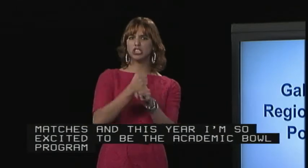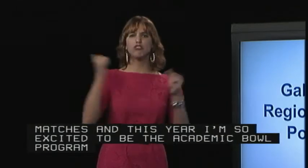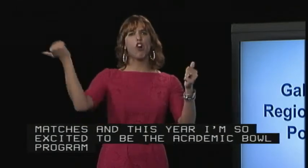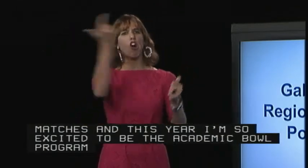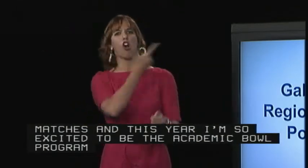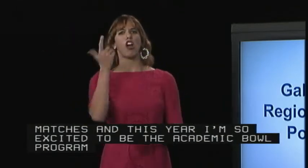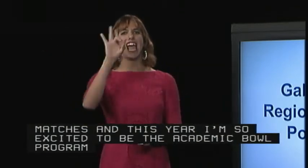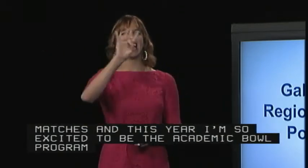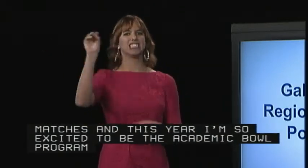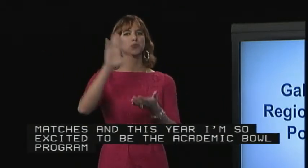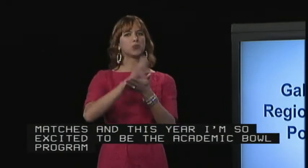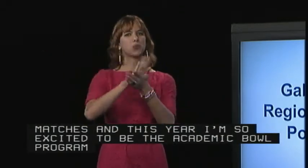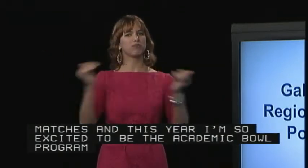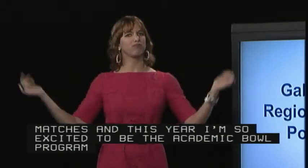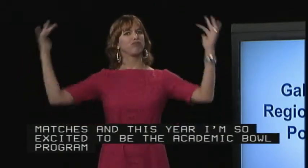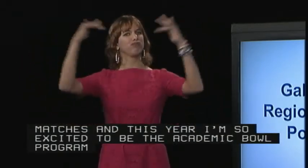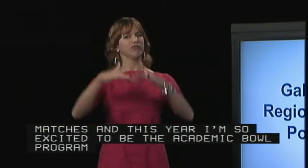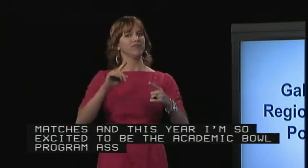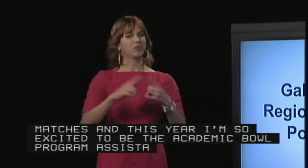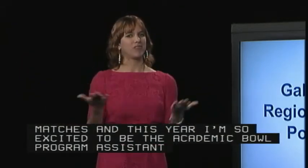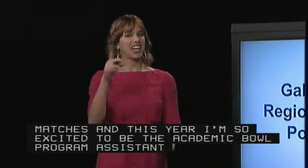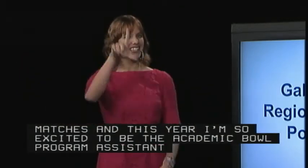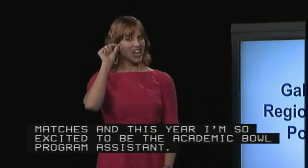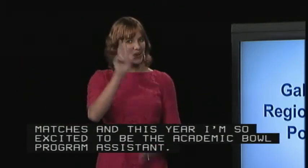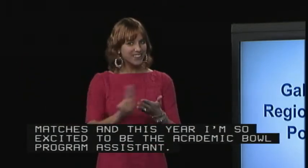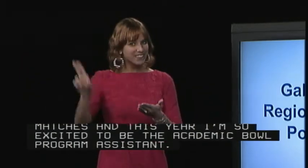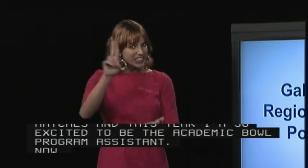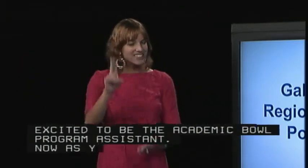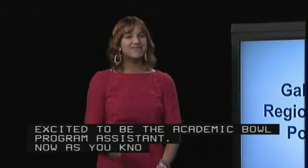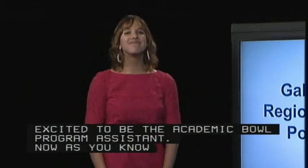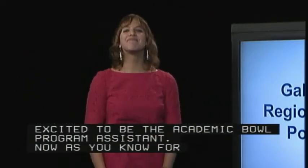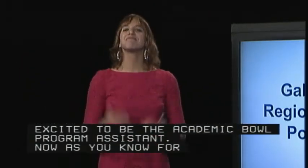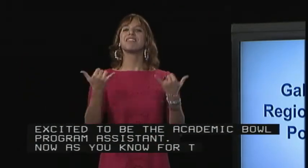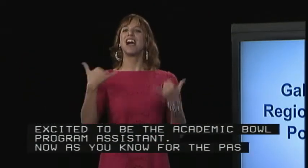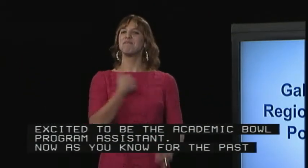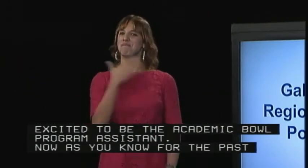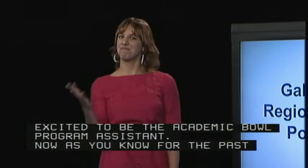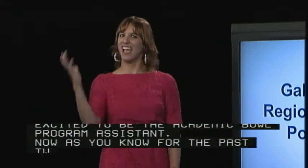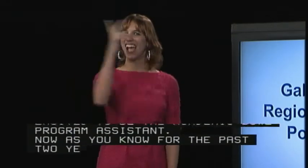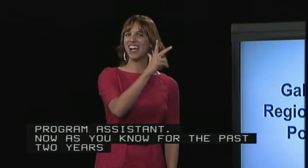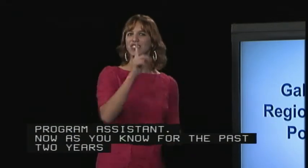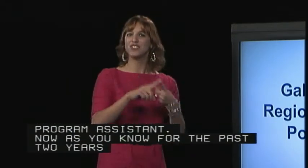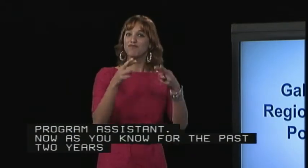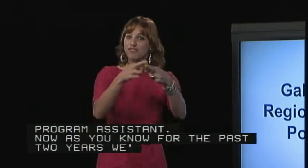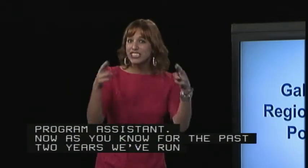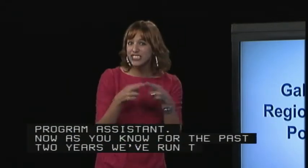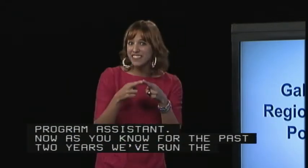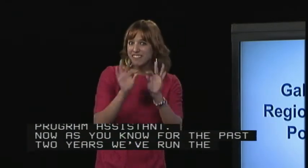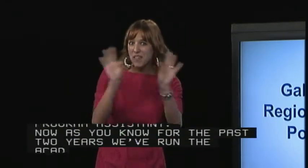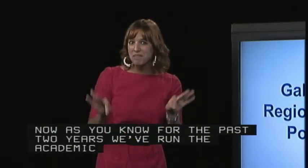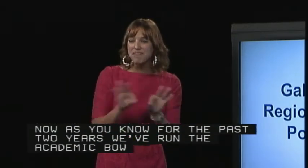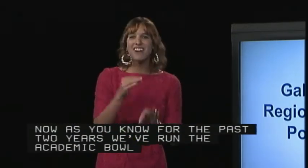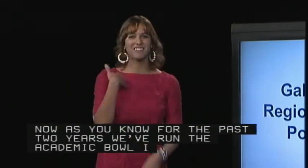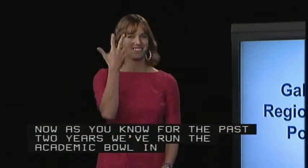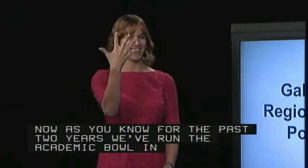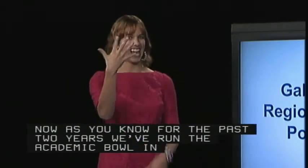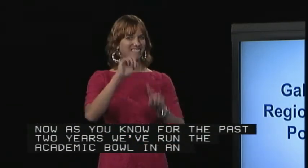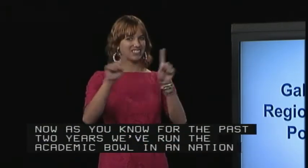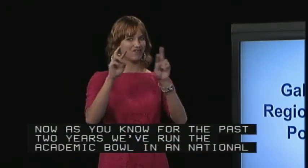Now, as you know, for the past 2 years, we've run the Academic Bowl in a national format where we had all 80 teams come to Gallaudet University. This year, we've decided